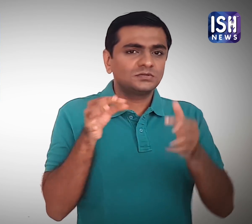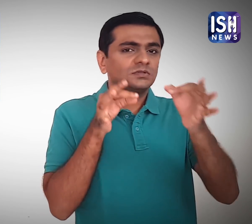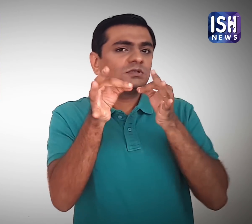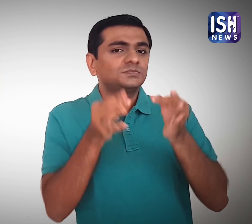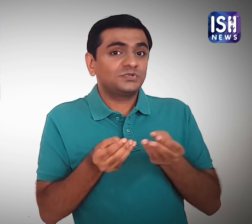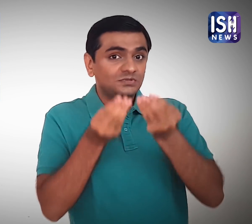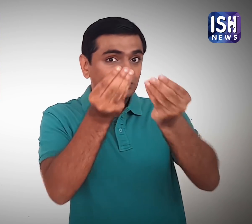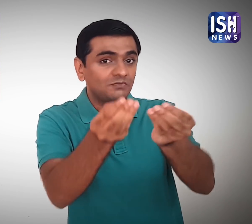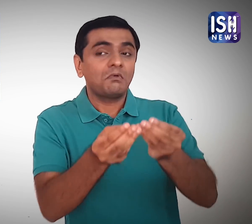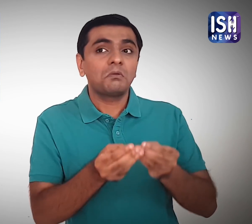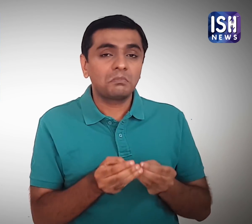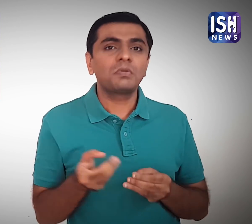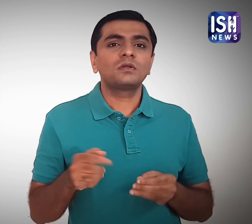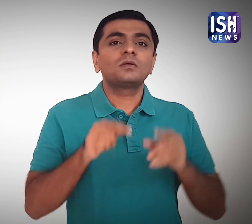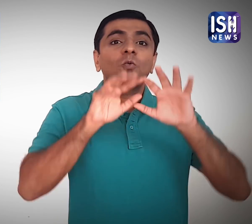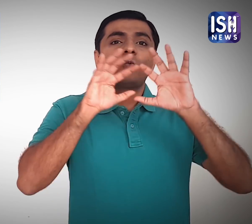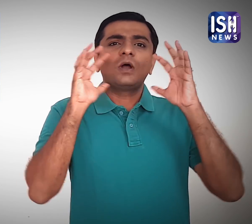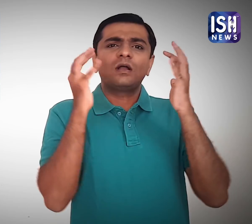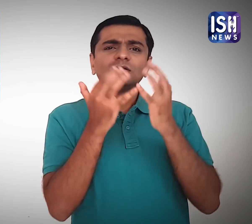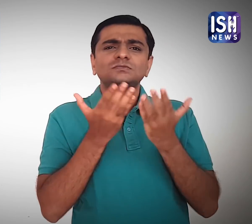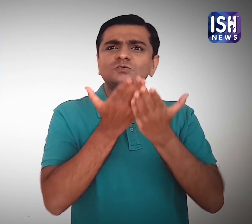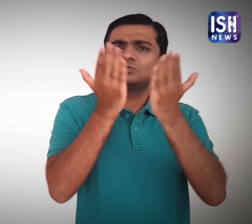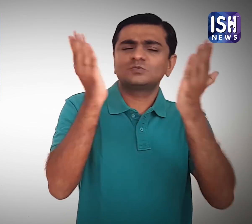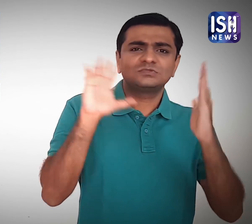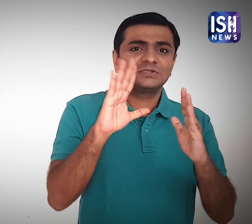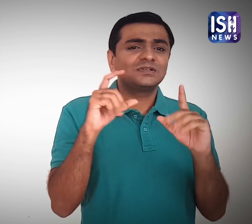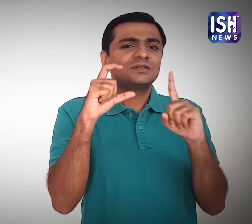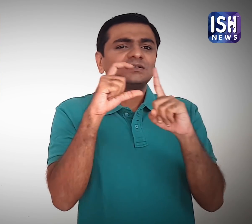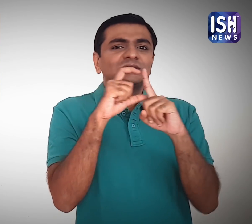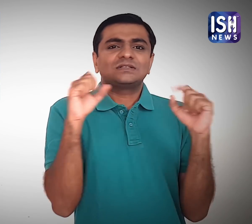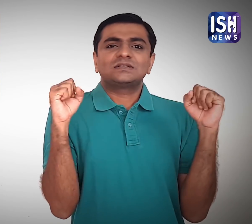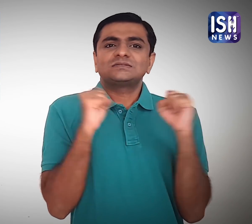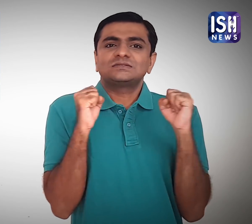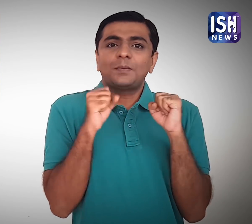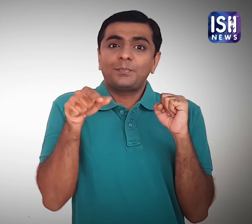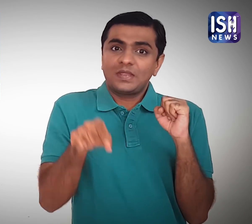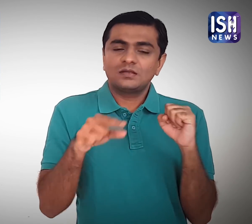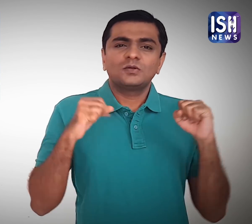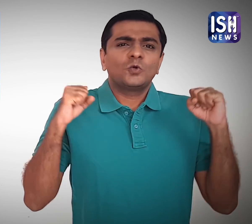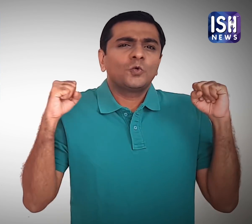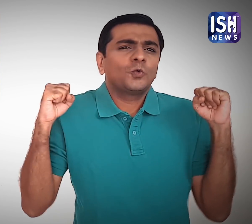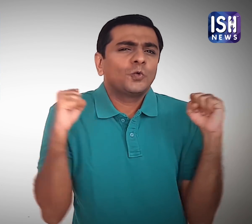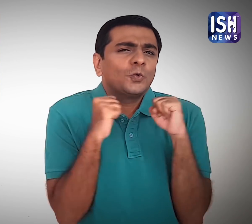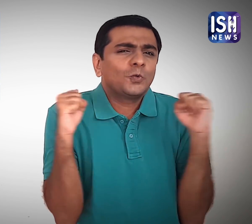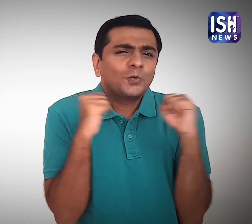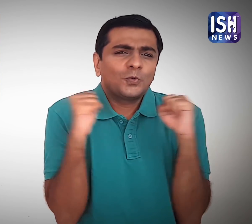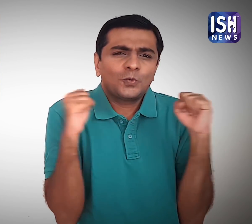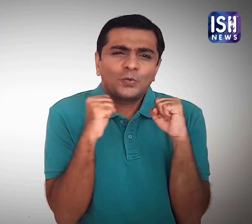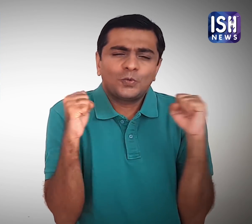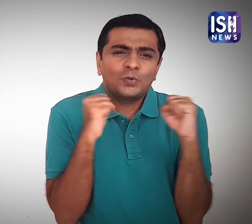Why this date? Prime Minister Modi gave an explanation. Around the world, Decembers are usually